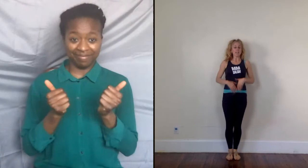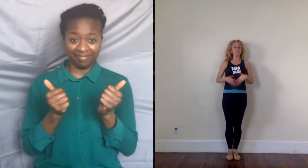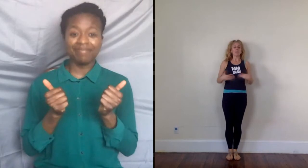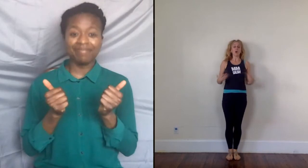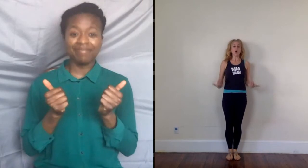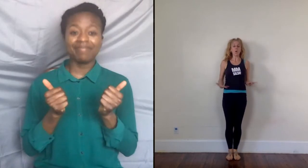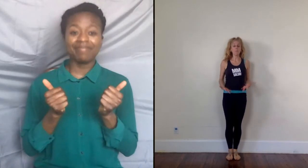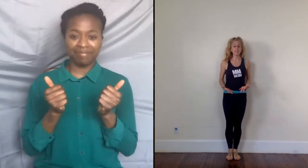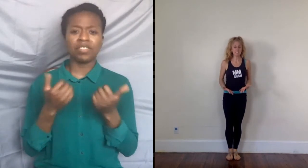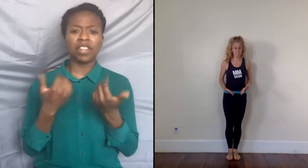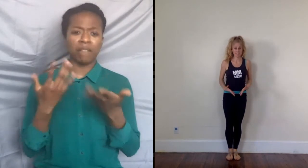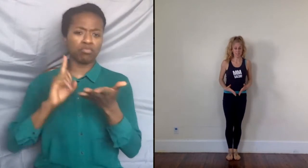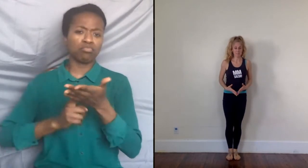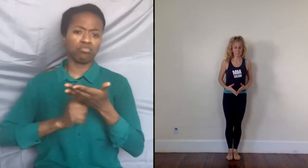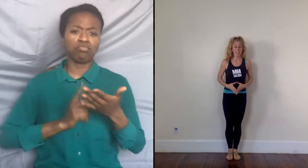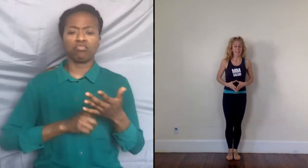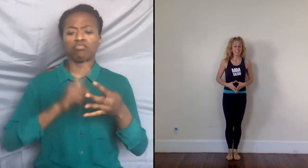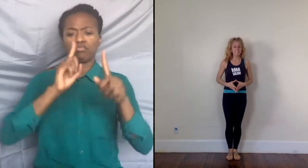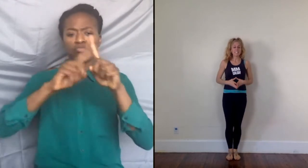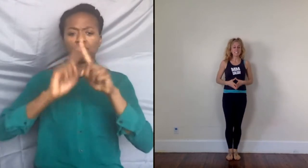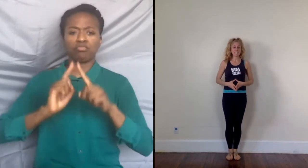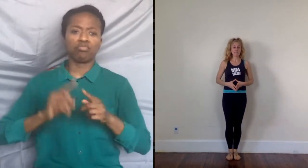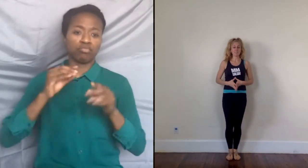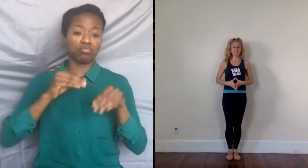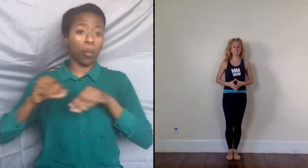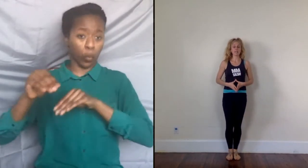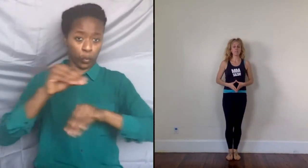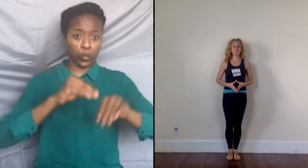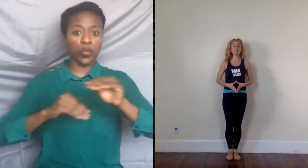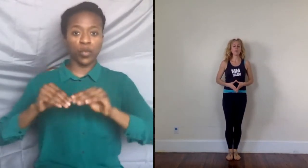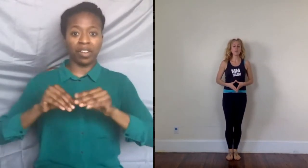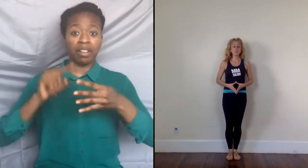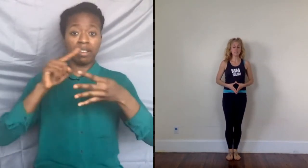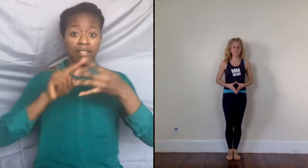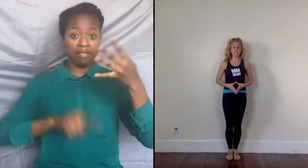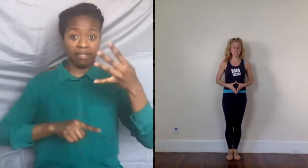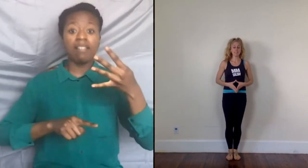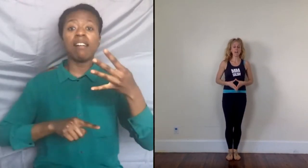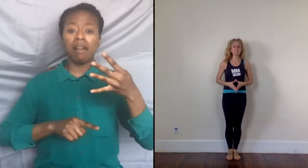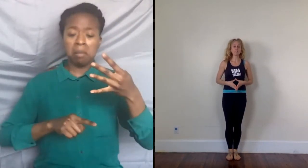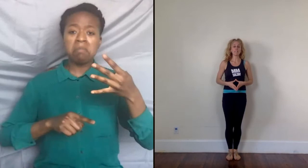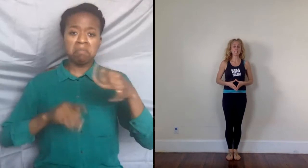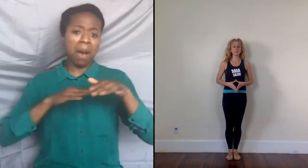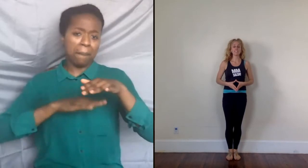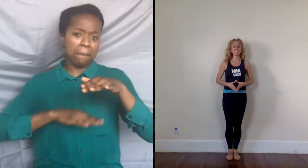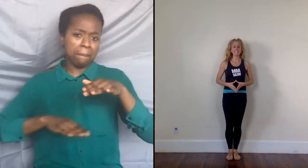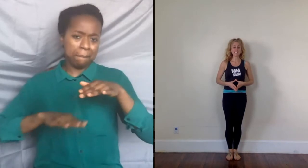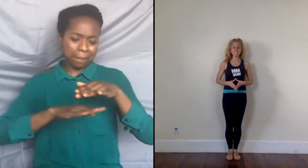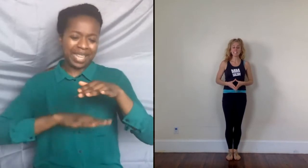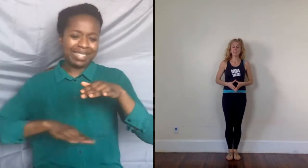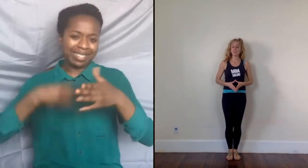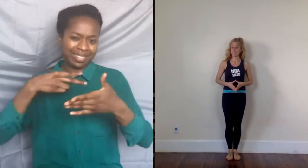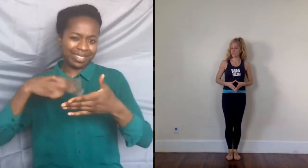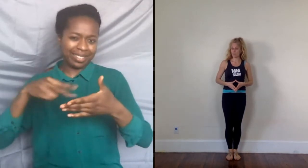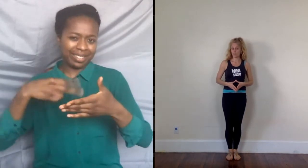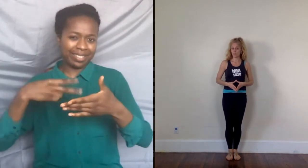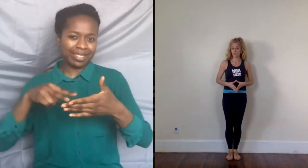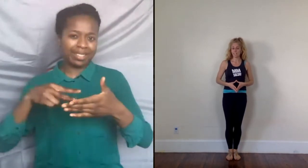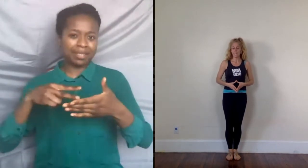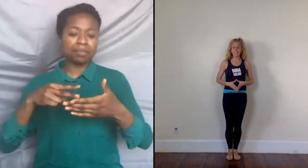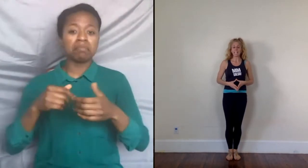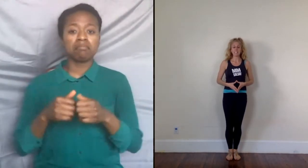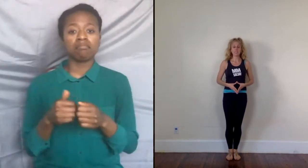we talked about a whole bunch of steps, and these steps are the steps that form the basis of us being able to dance together in